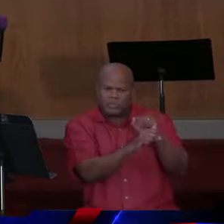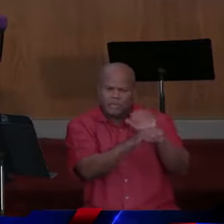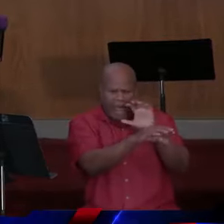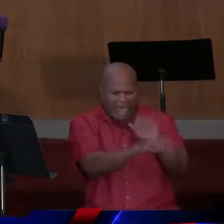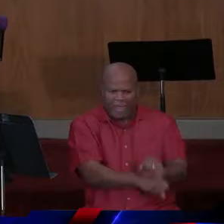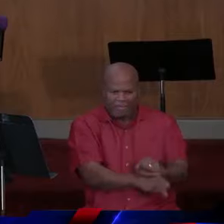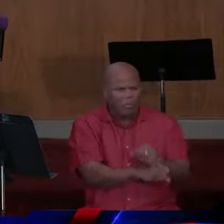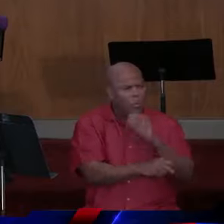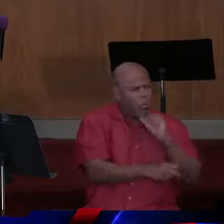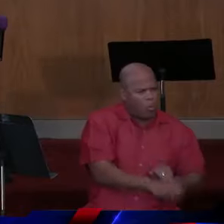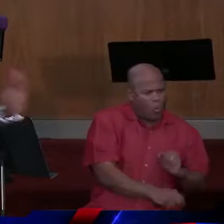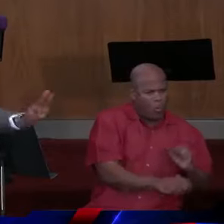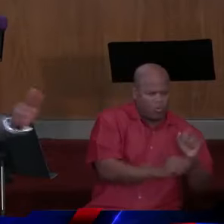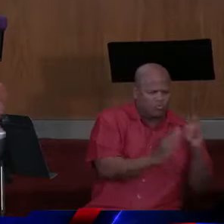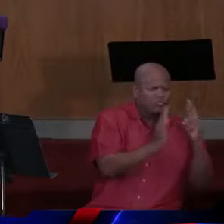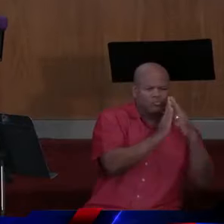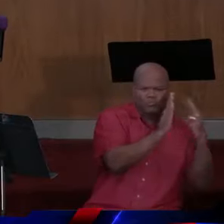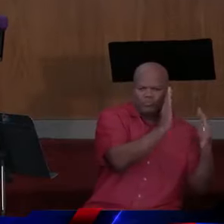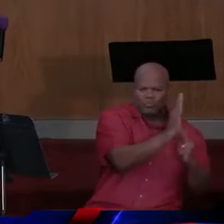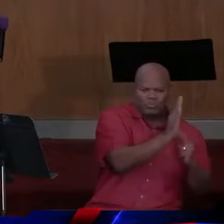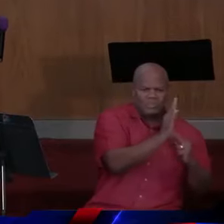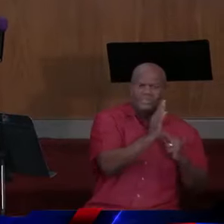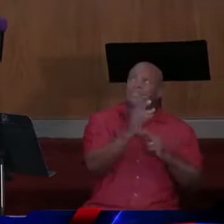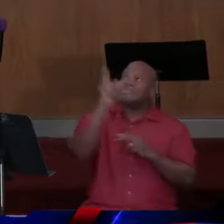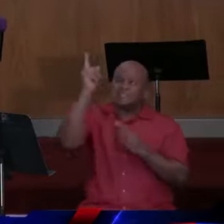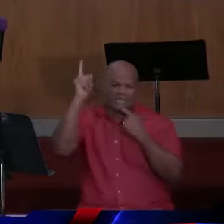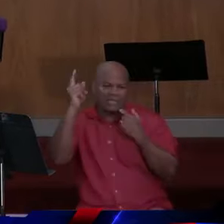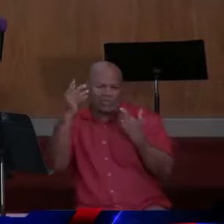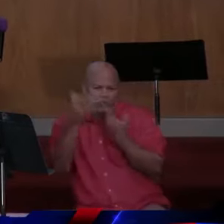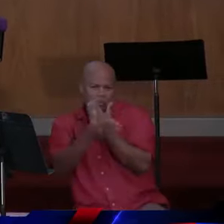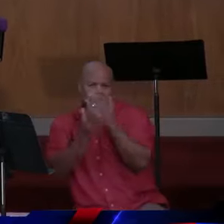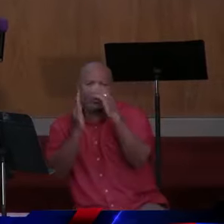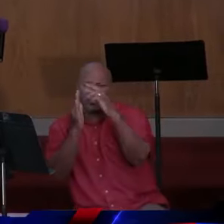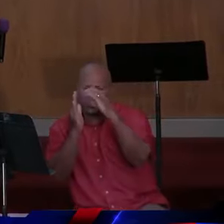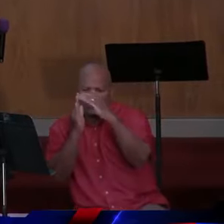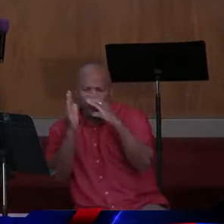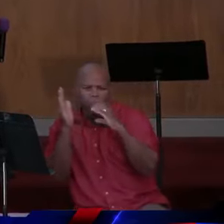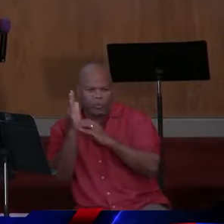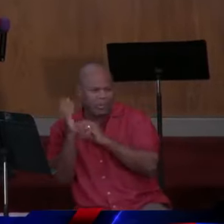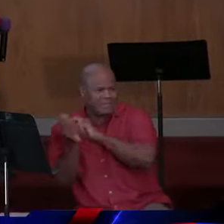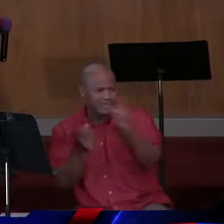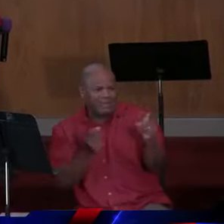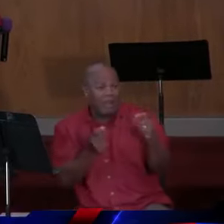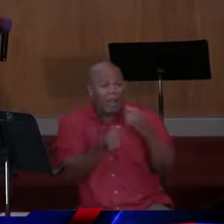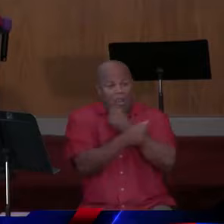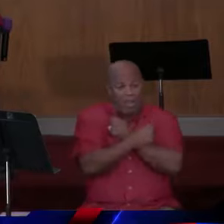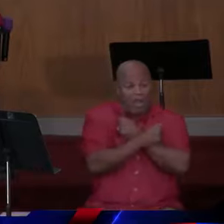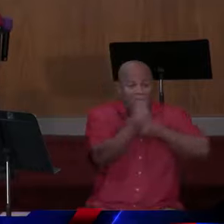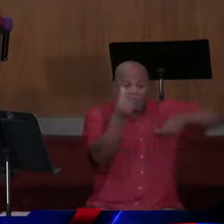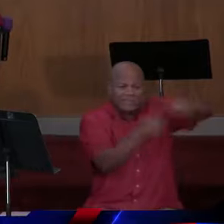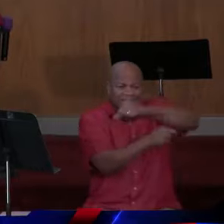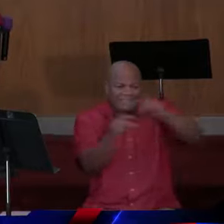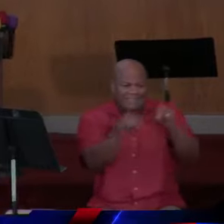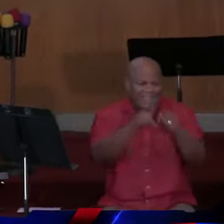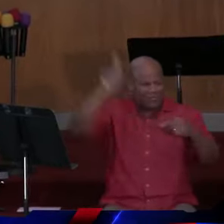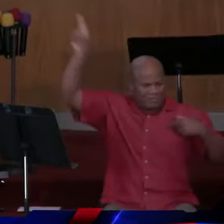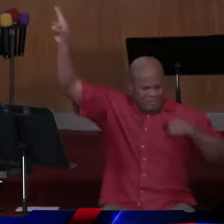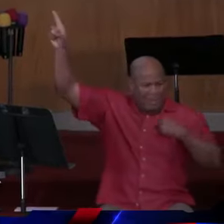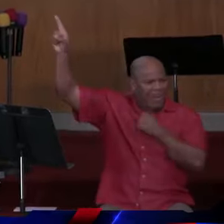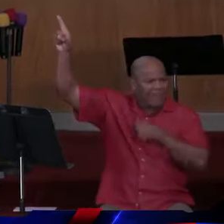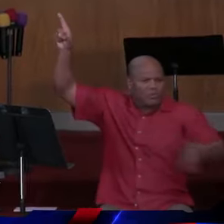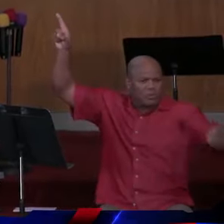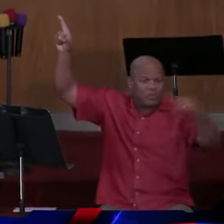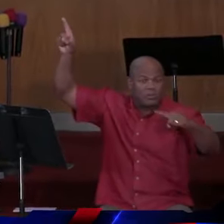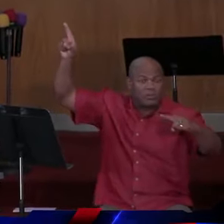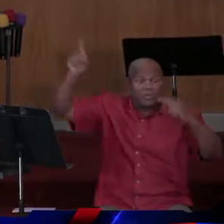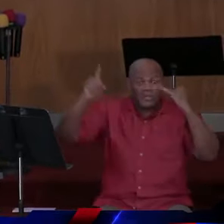standard. He said, a new commandment I give you, love one another as I have loved you. Now, if we struggle